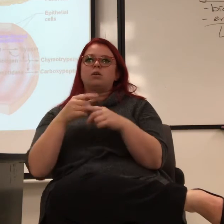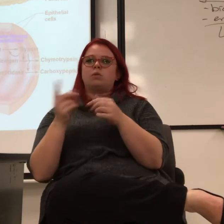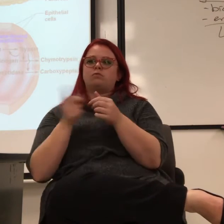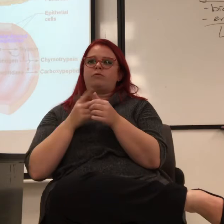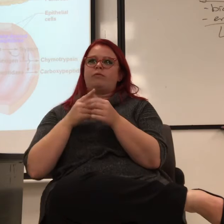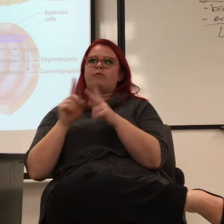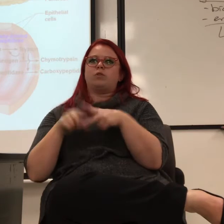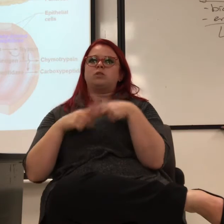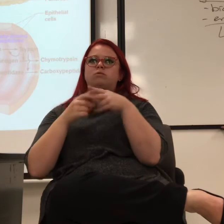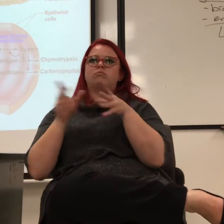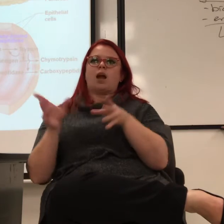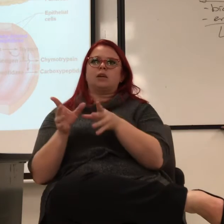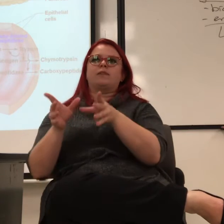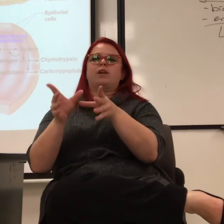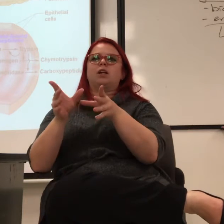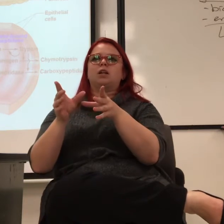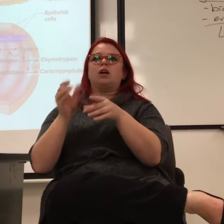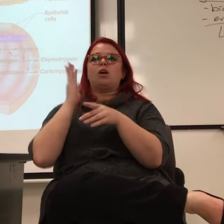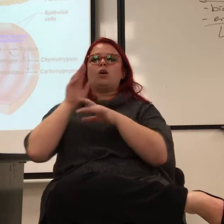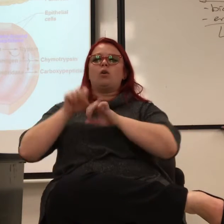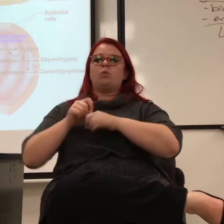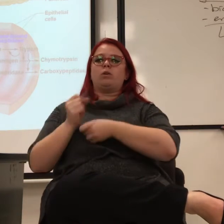trypsin will then activate the other